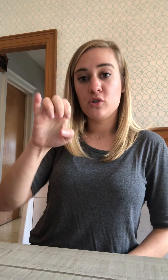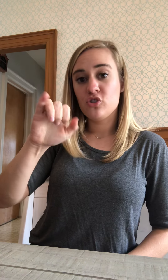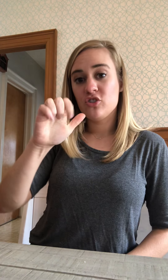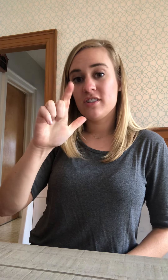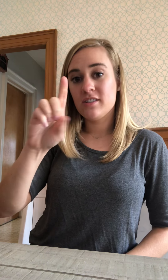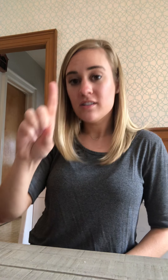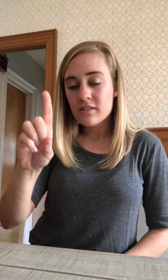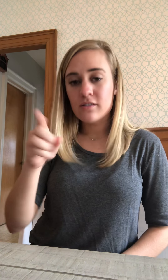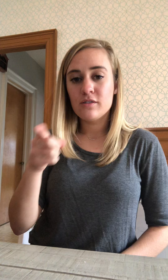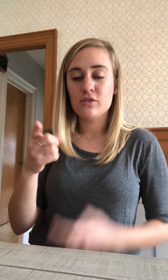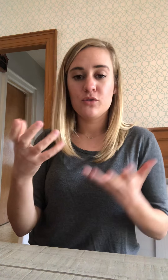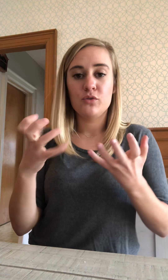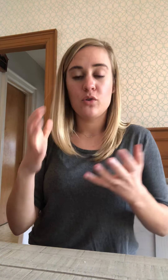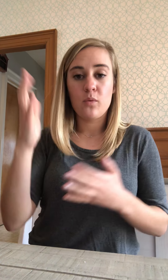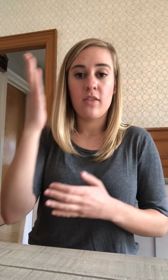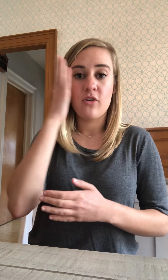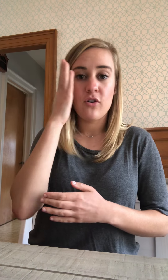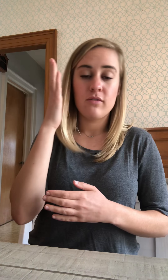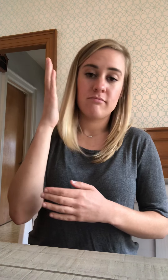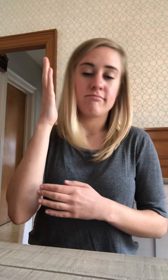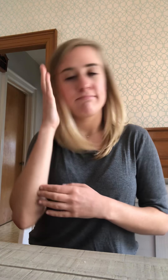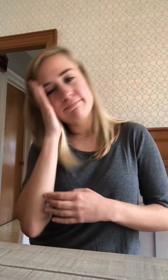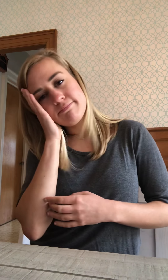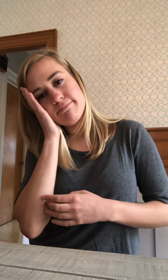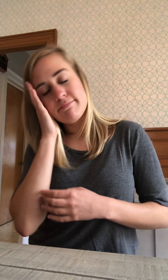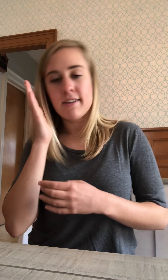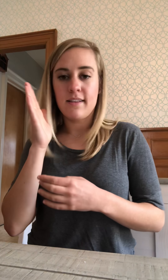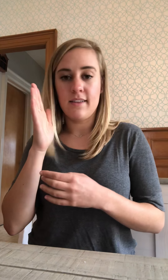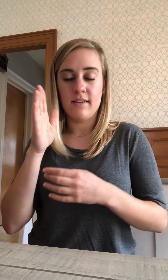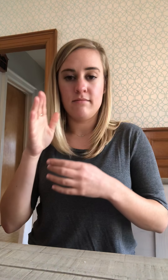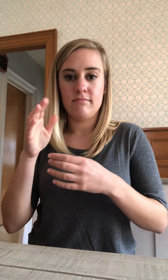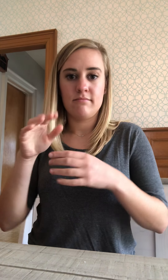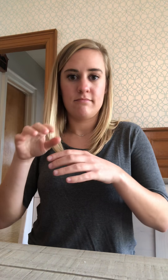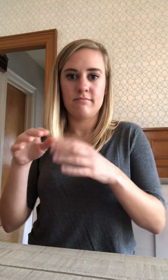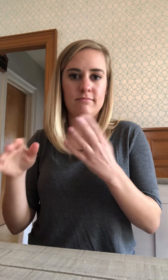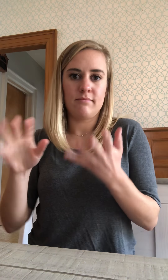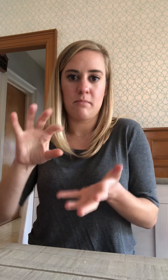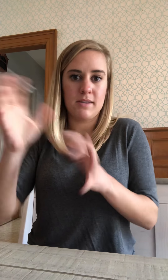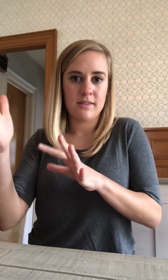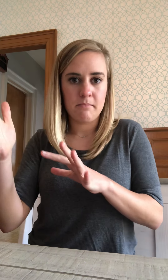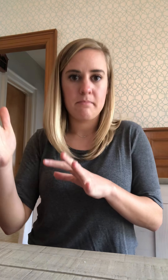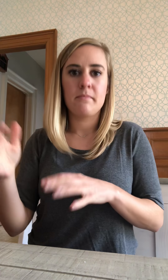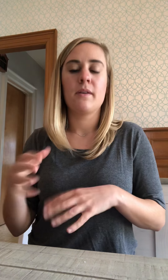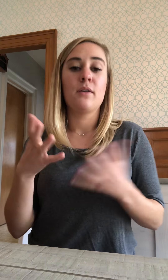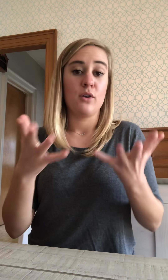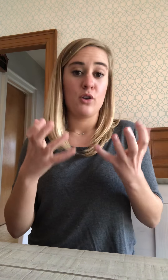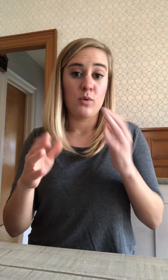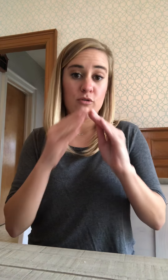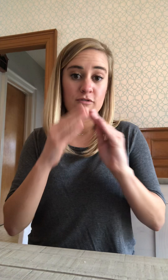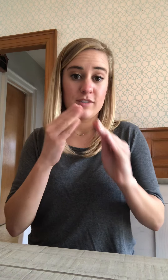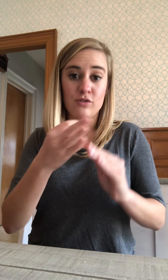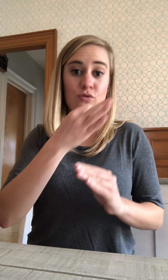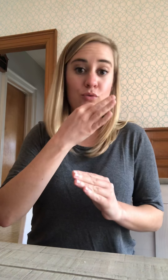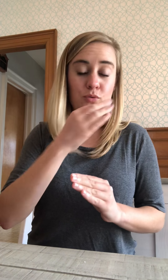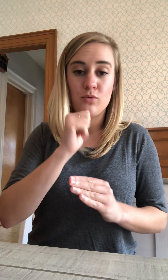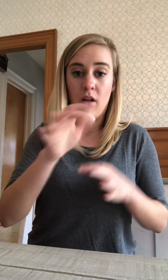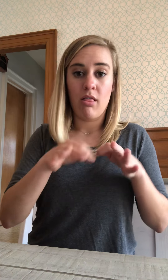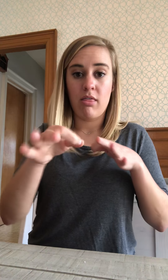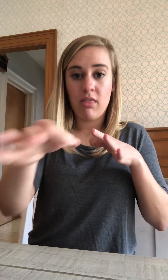you'd like to try and fix sooner rather than later, because if after 5 or 6 days, the fractured bone edges